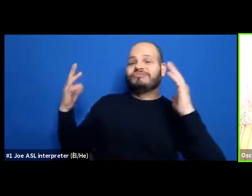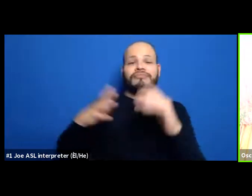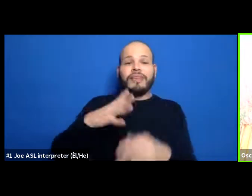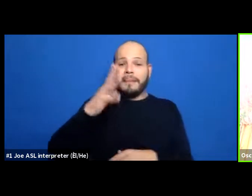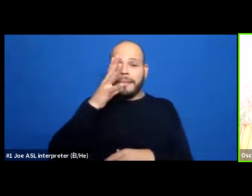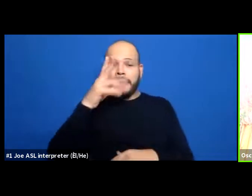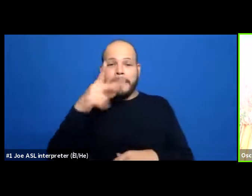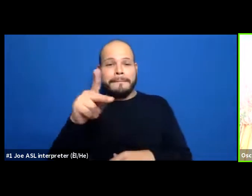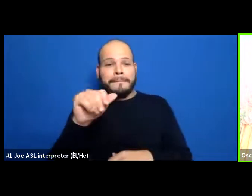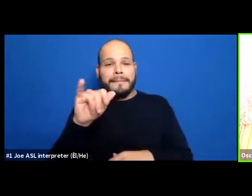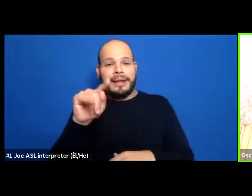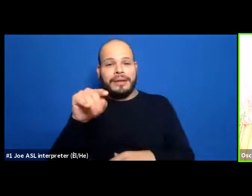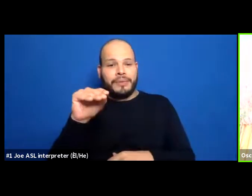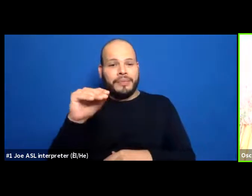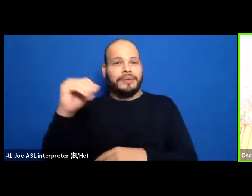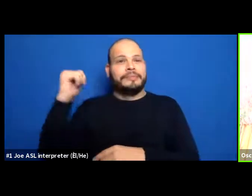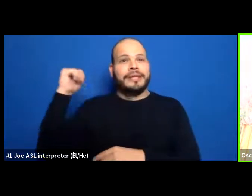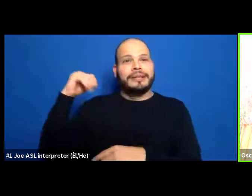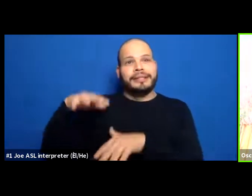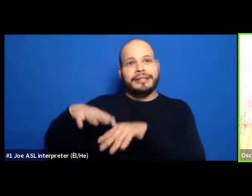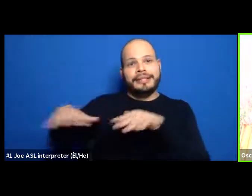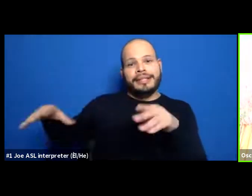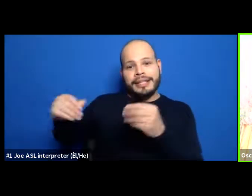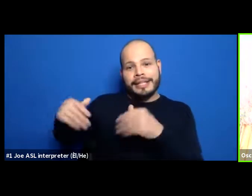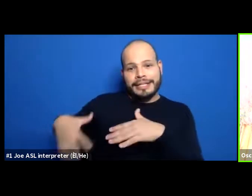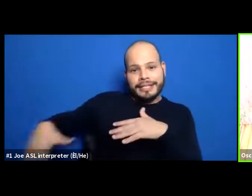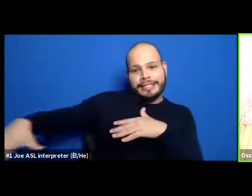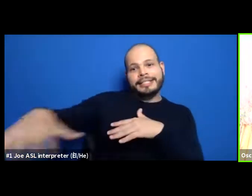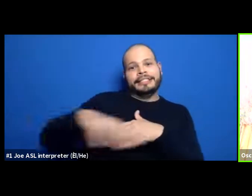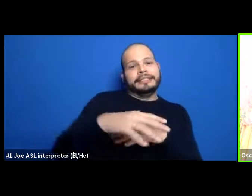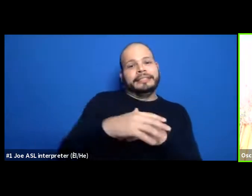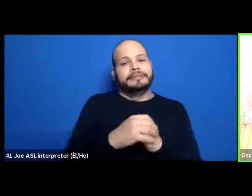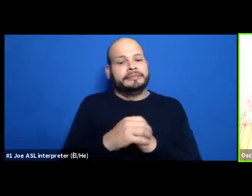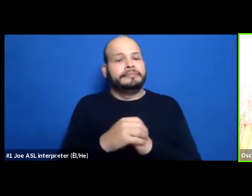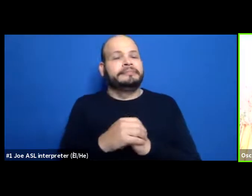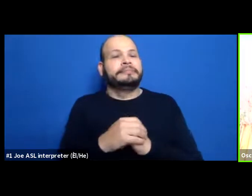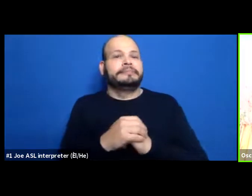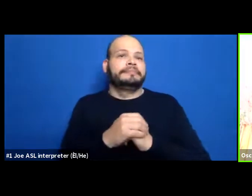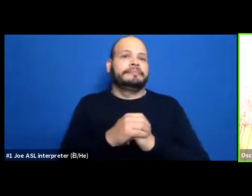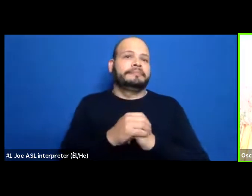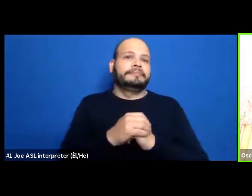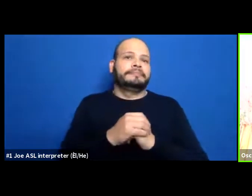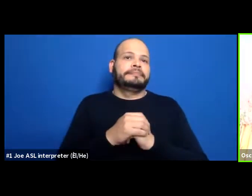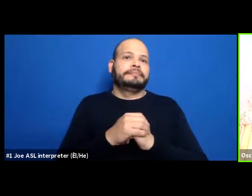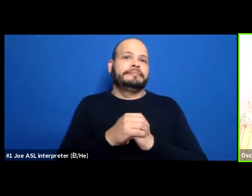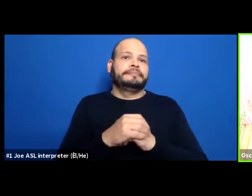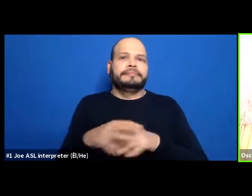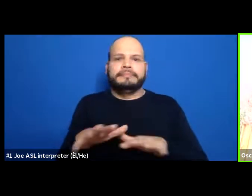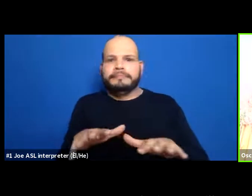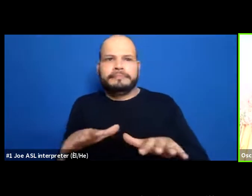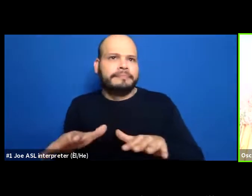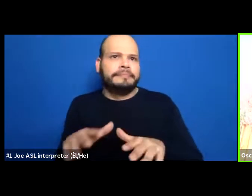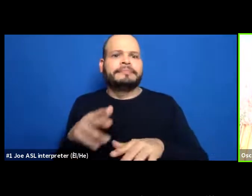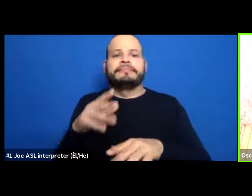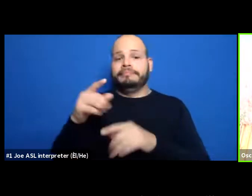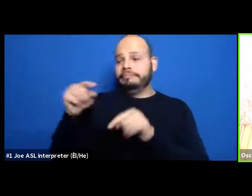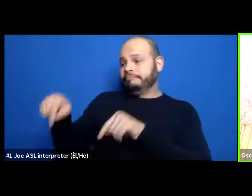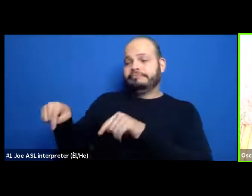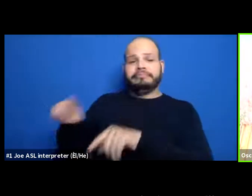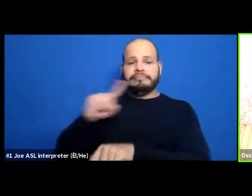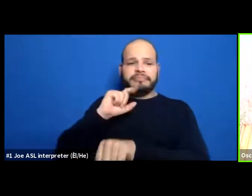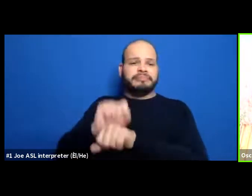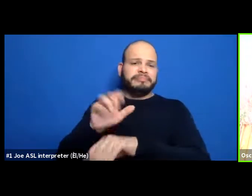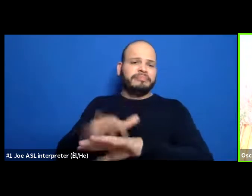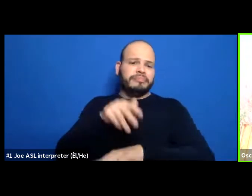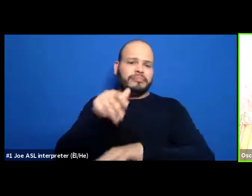occupied Muwekma Ohlone land. All right. Man, it's just a blessing to be here.